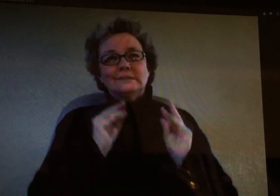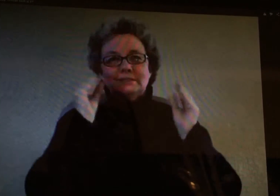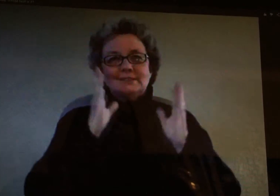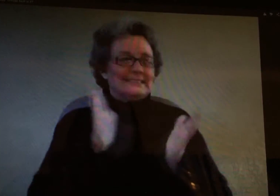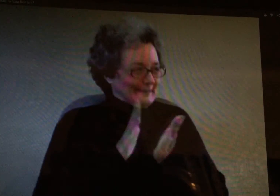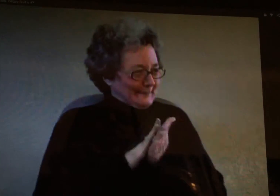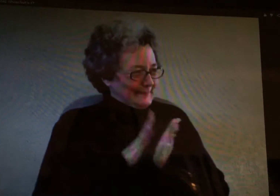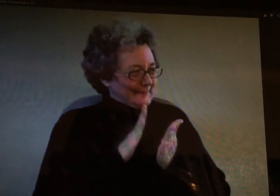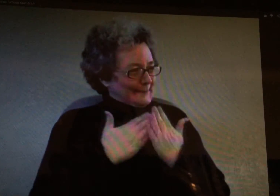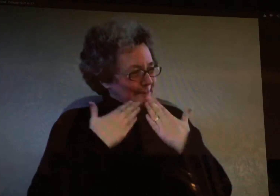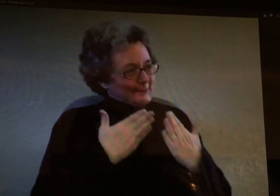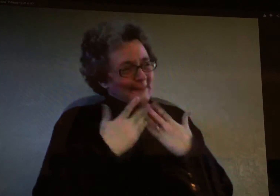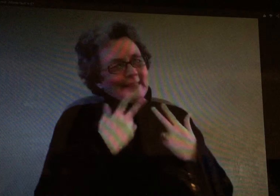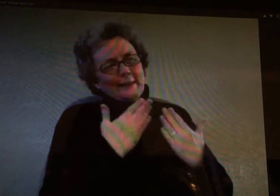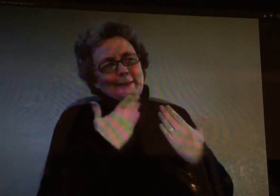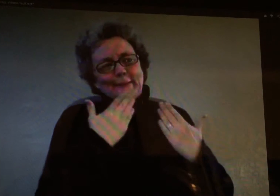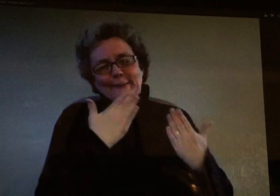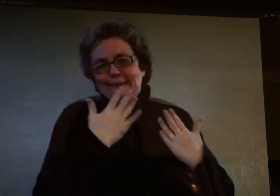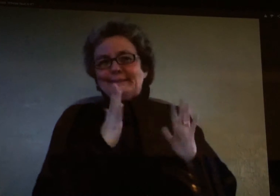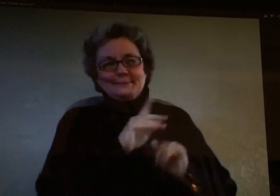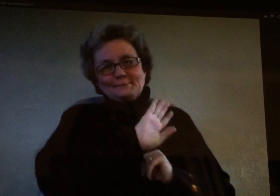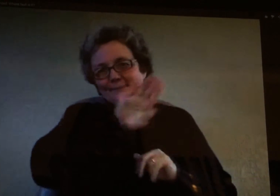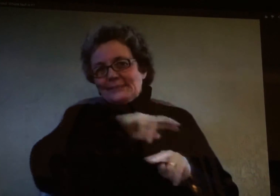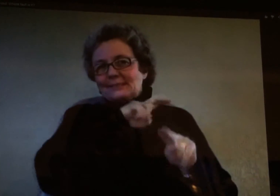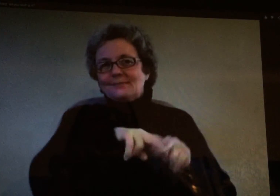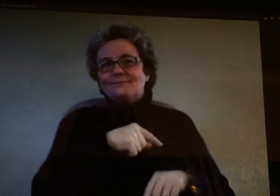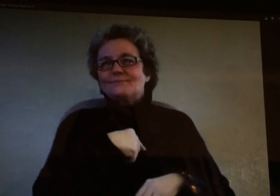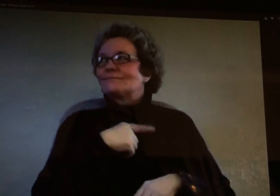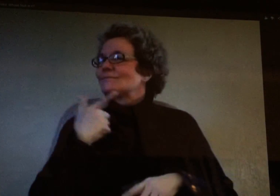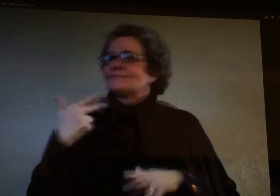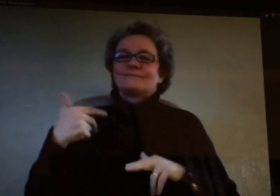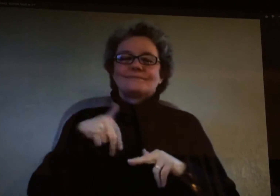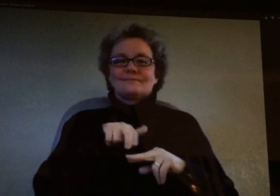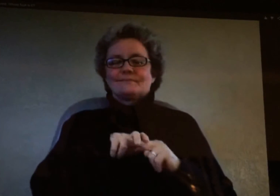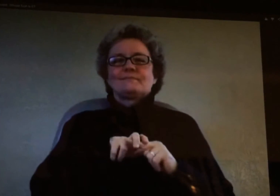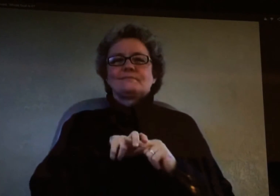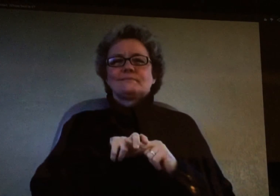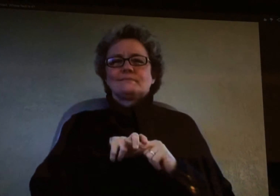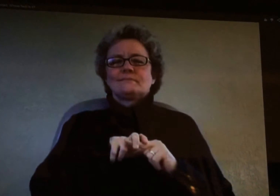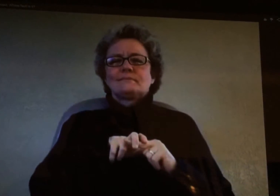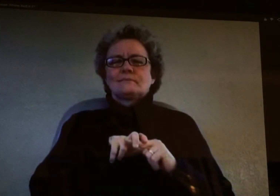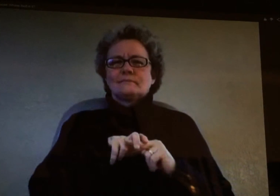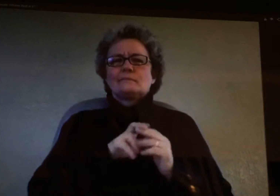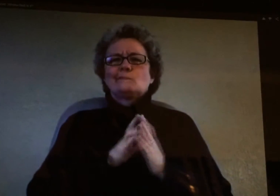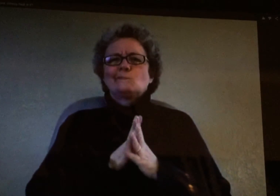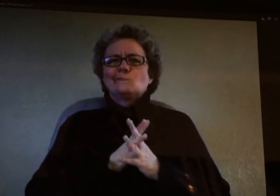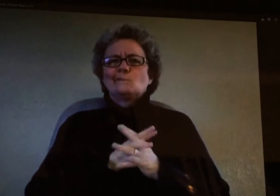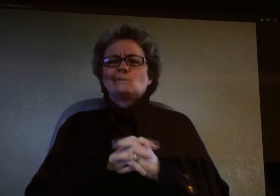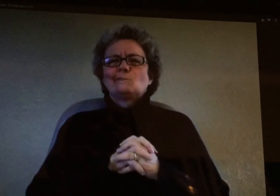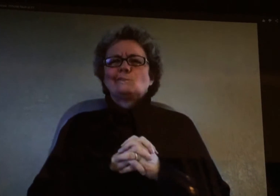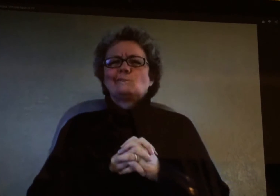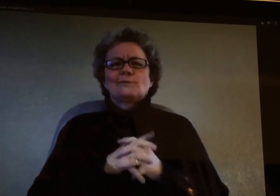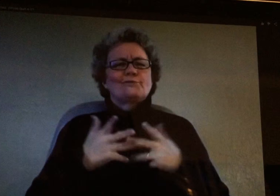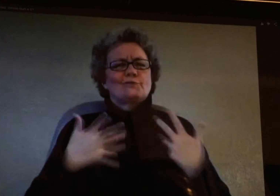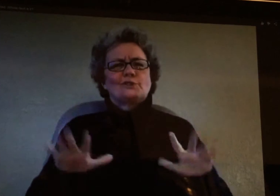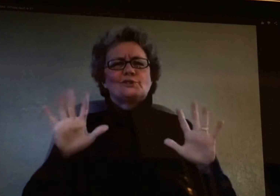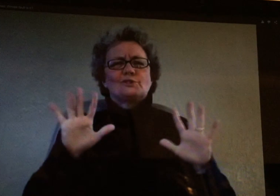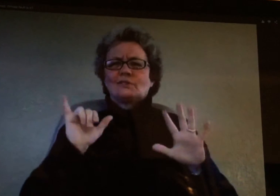of the other students, were just staring, and the teacher said, okay, thanks, take your seat now. So I